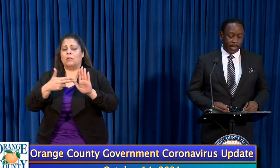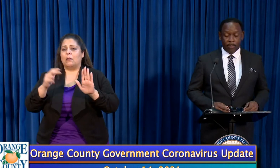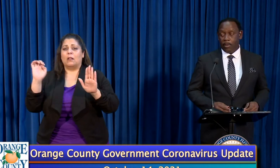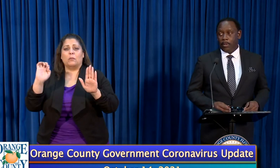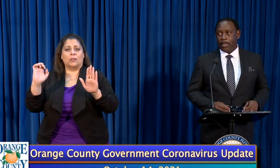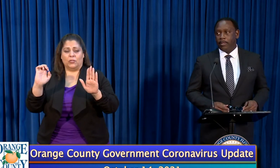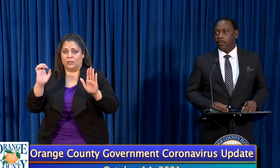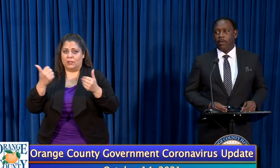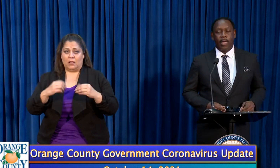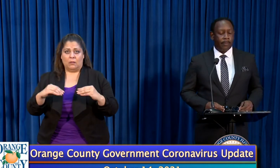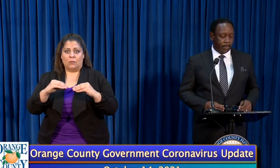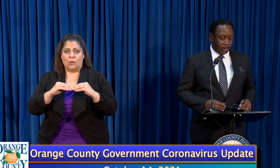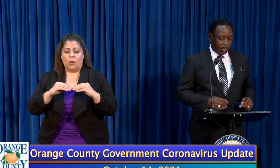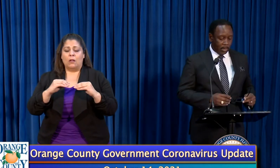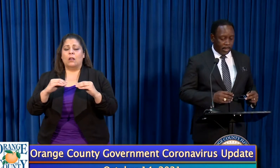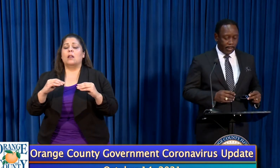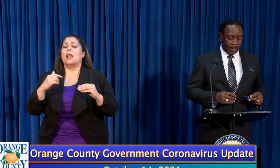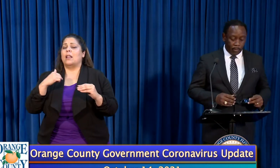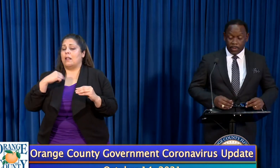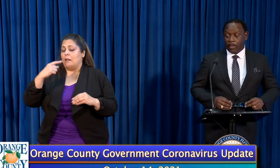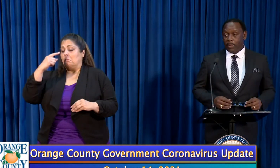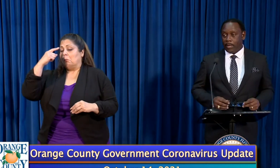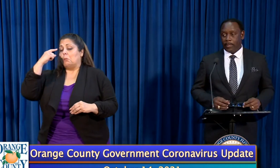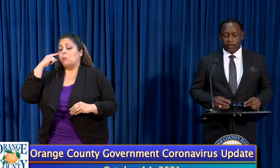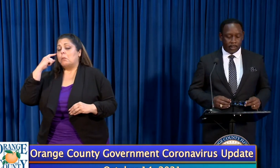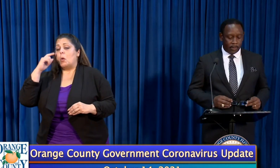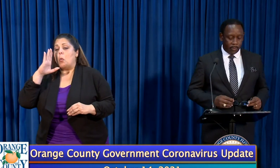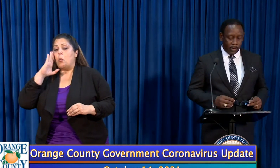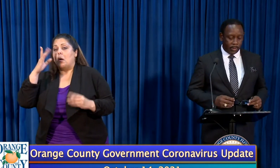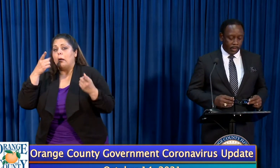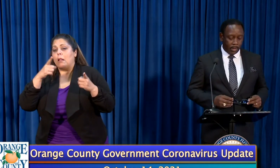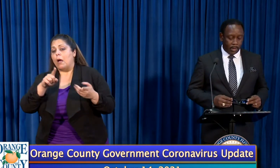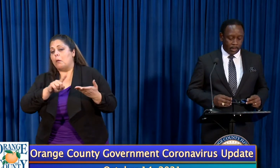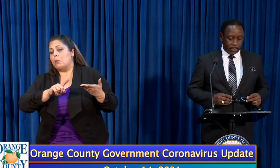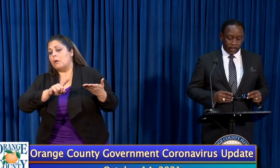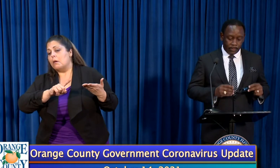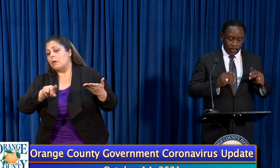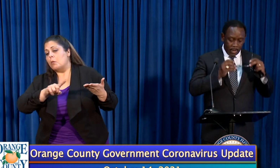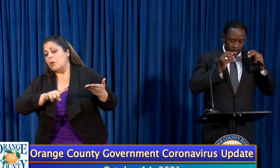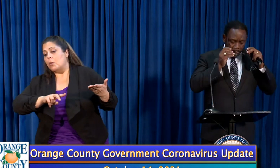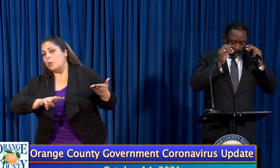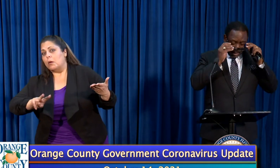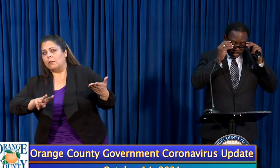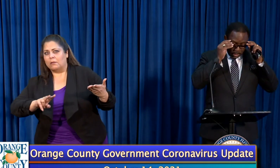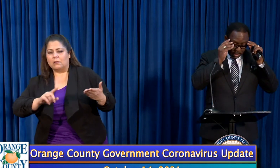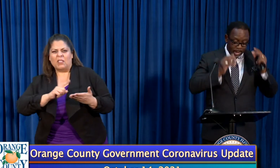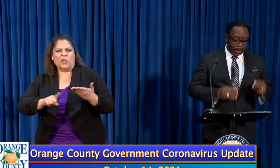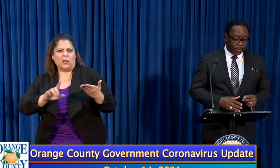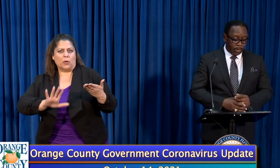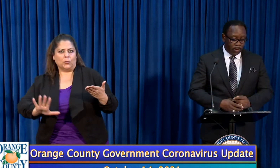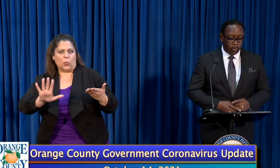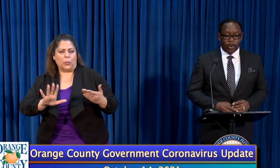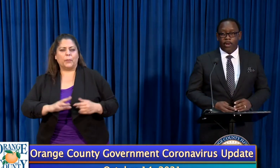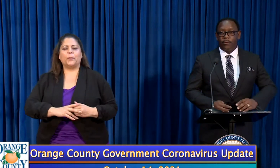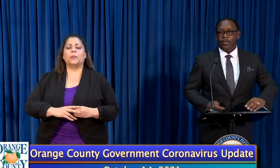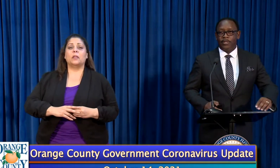believe that that is going to happen within the next week or so. This is